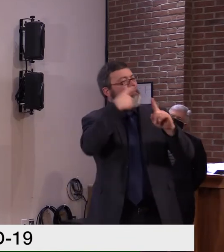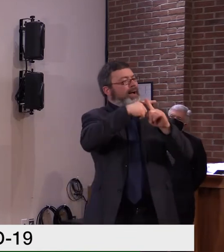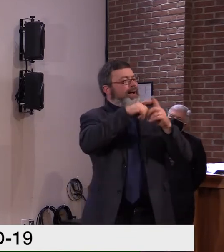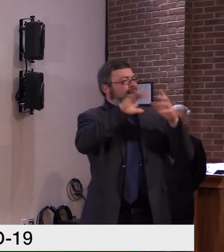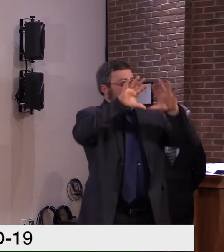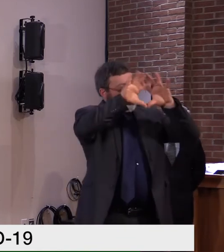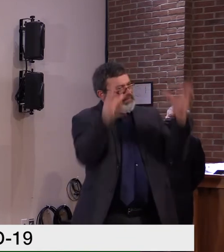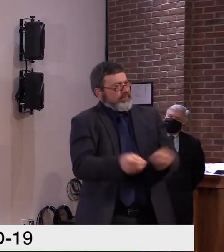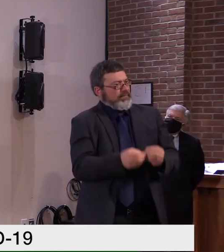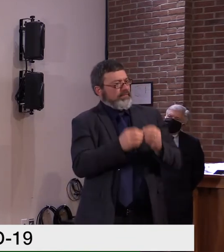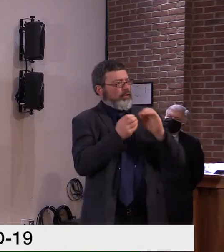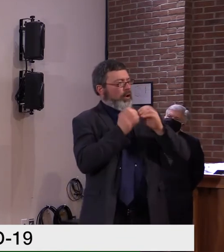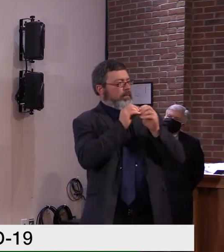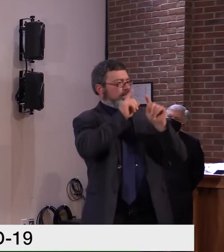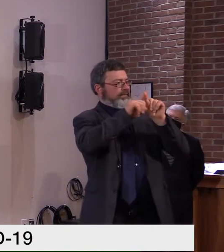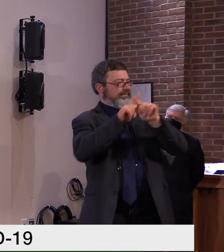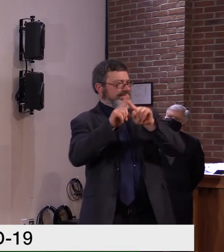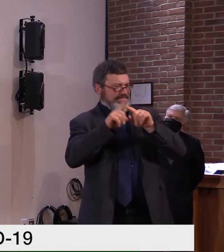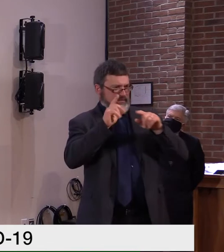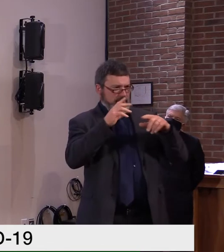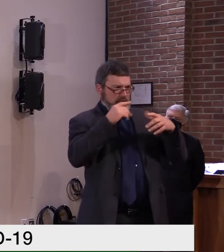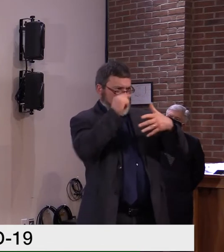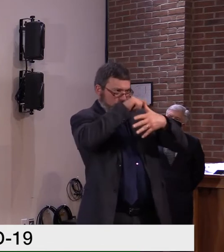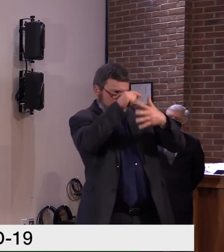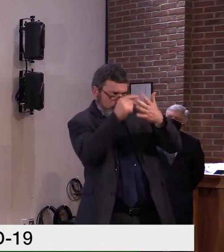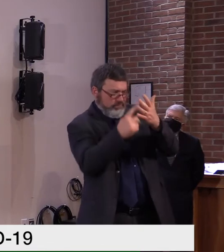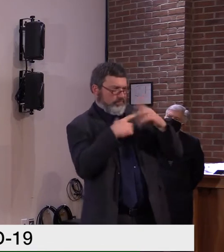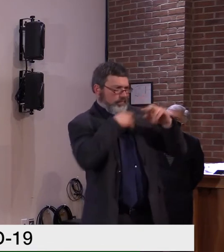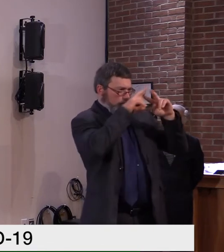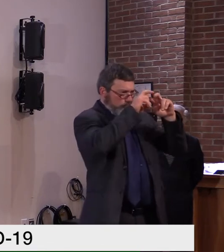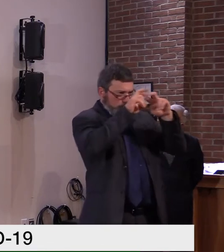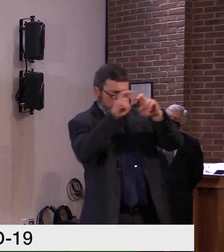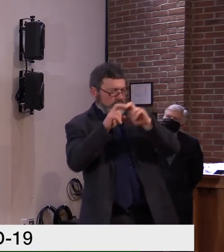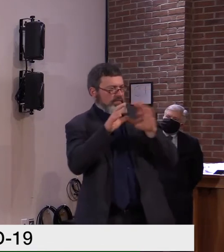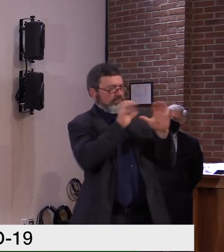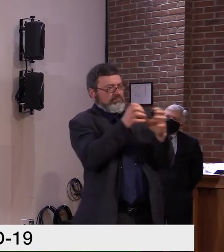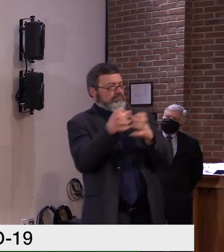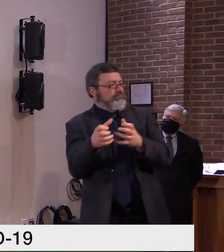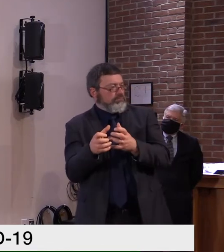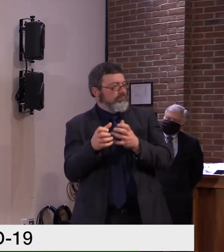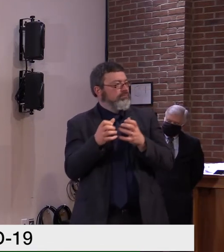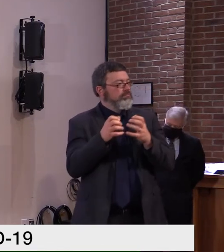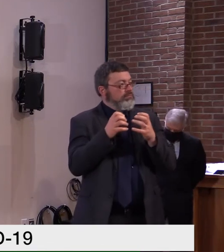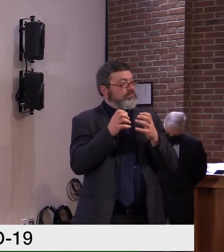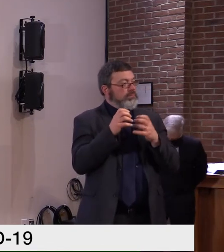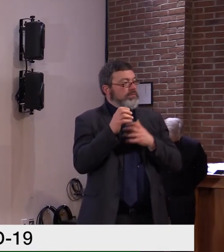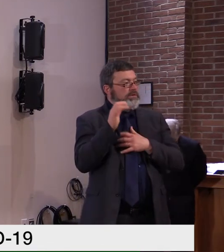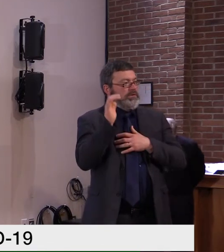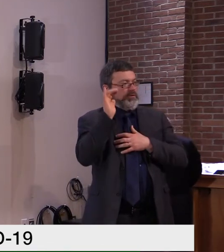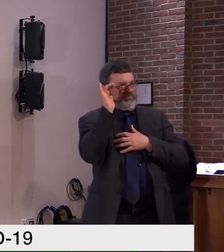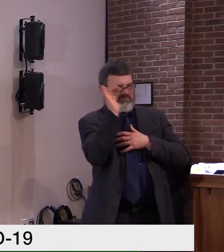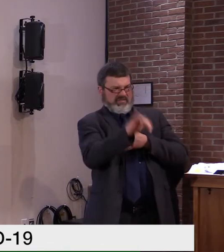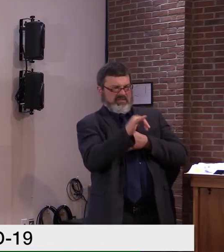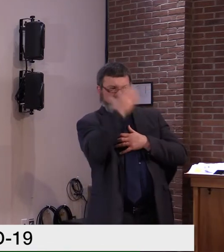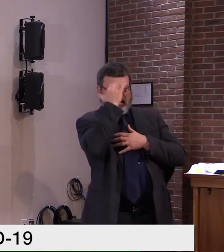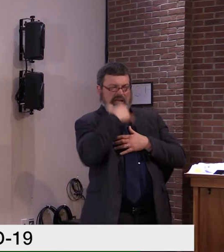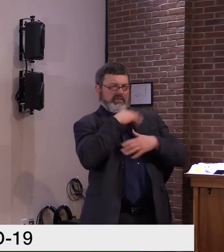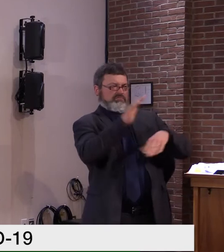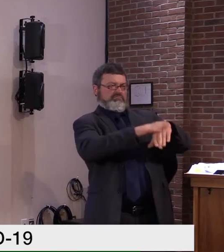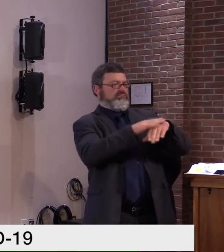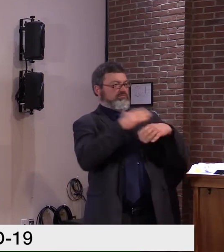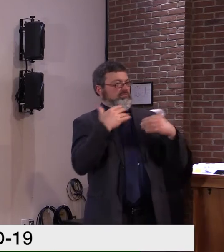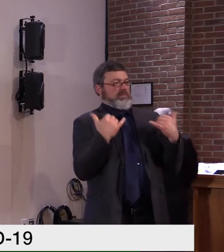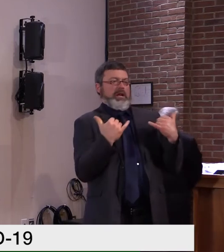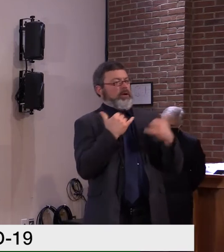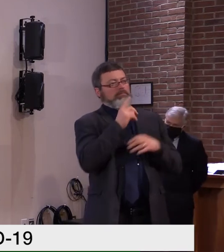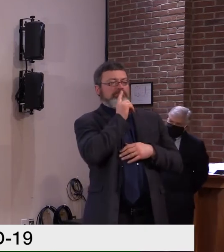data again. Good news at this point in time, but we'll, time will tell whether that holds. And we certainly